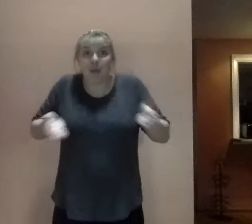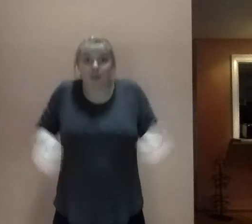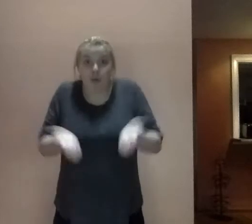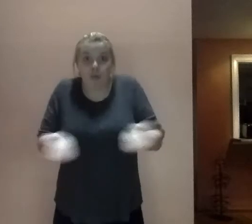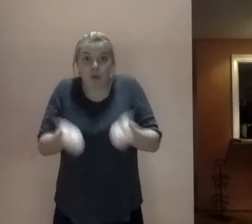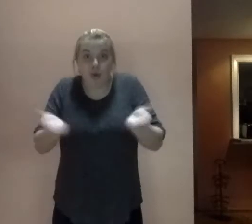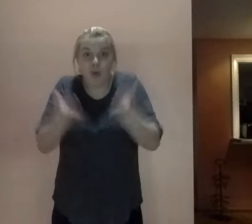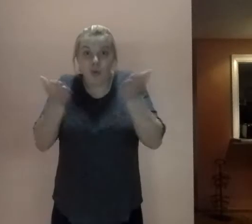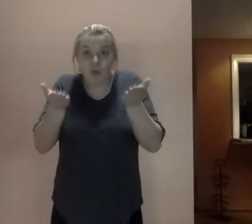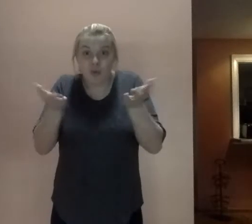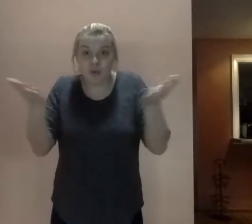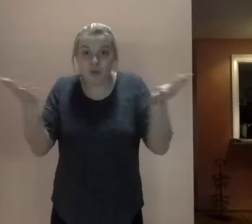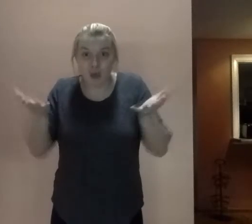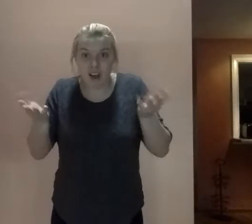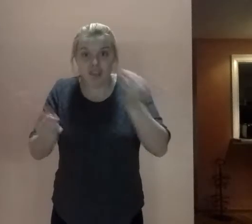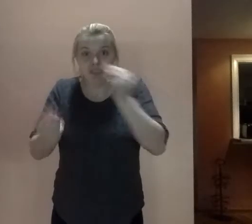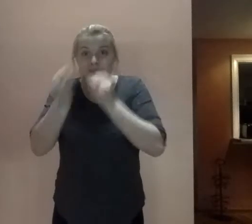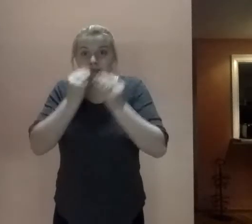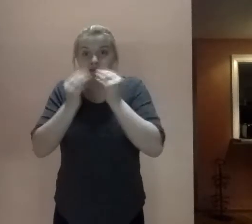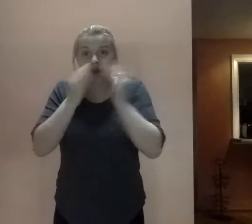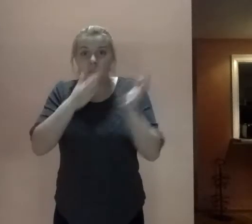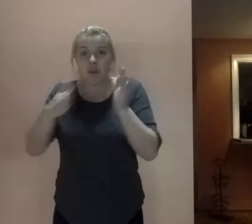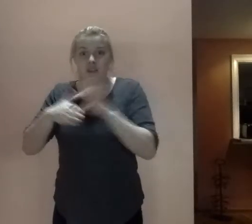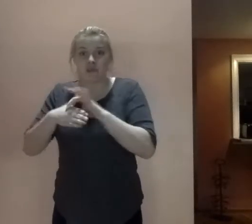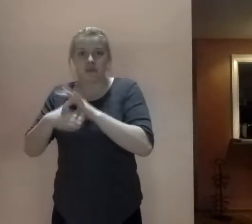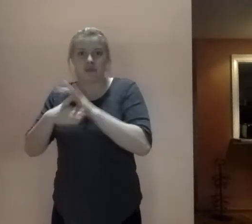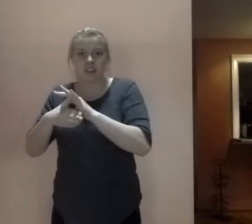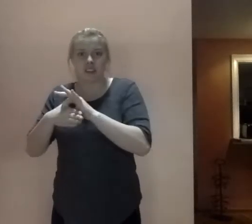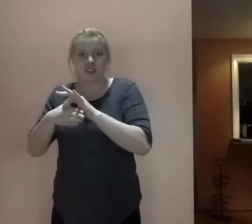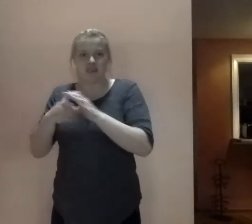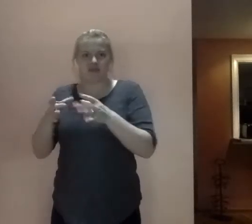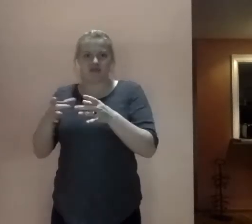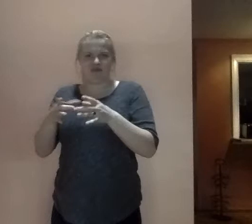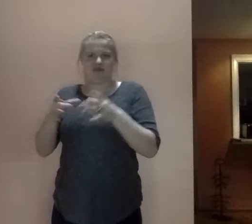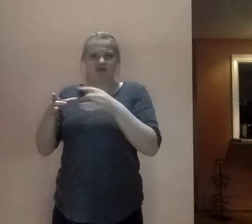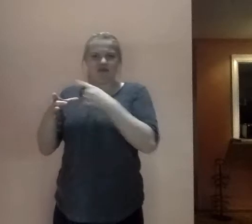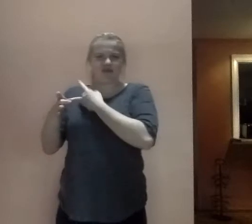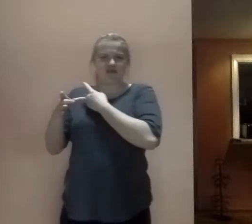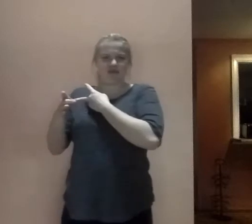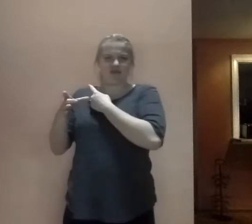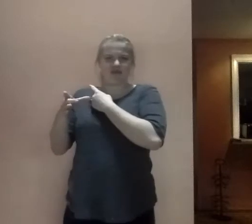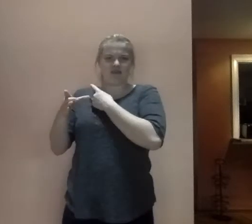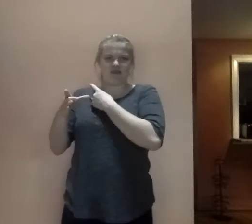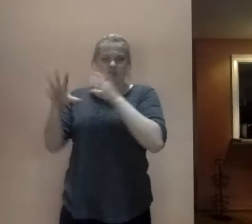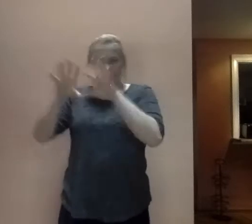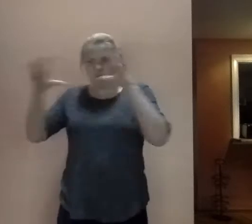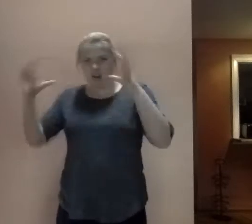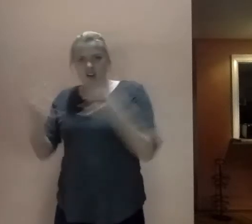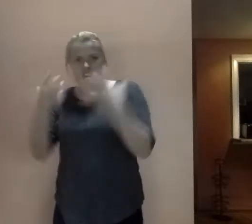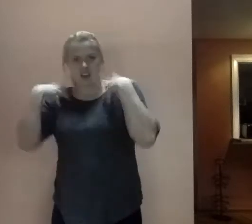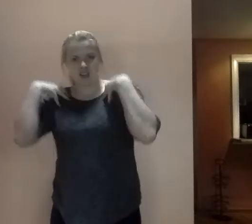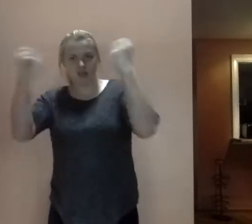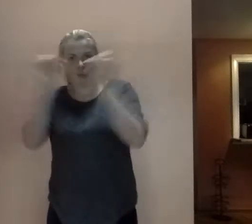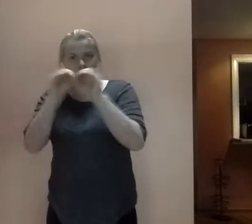1 carcinogenic foods like processed turkey and canned meats. This is after the World Health Organization reviewed over 800